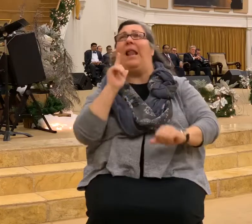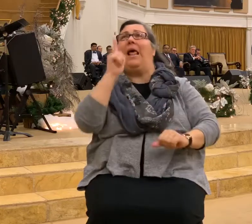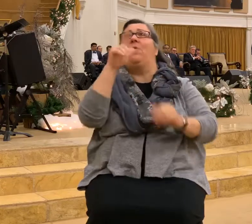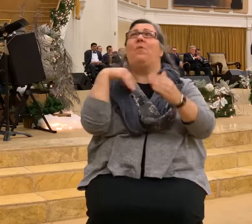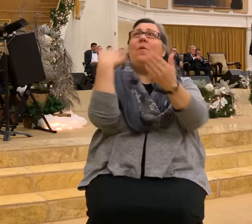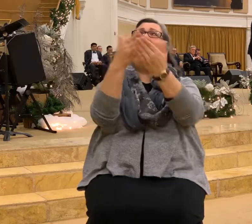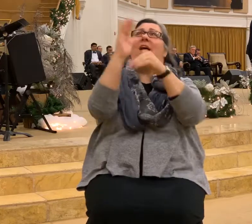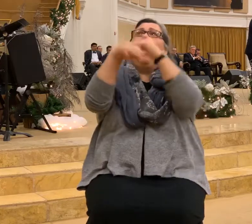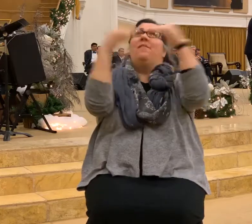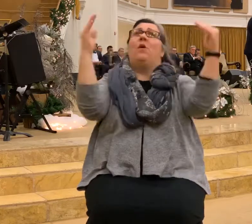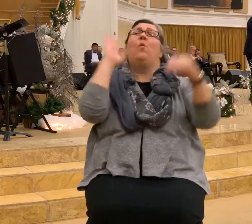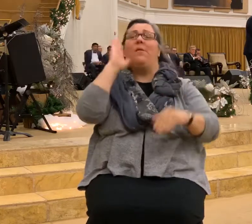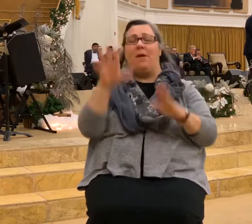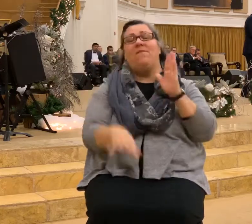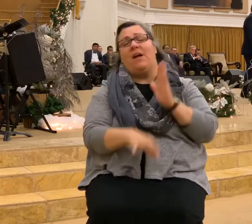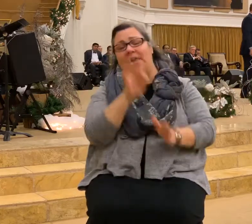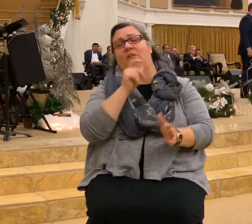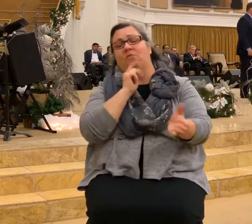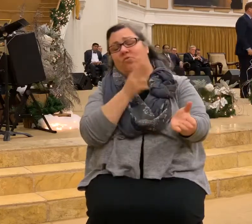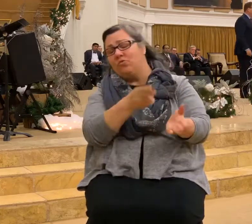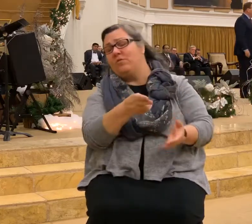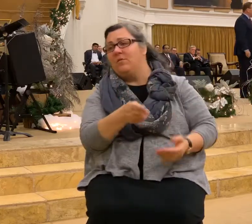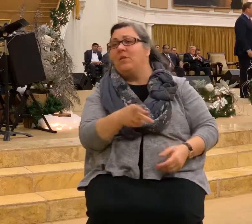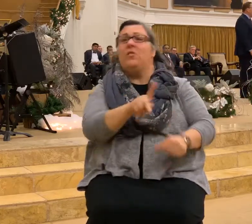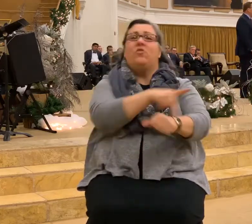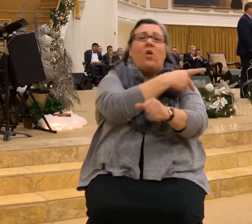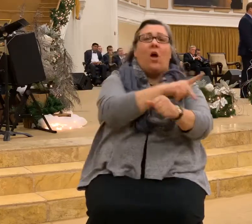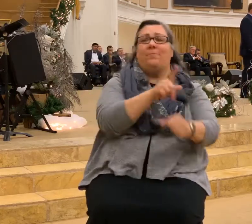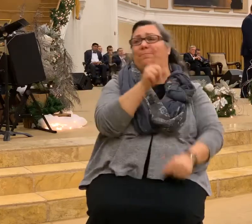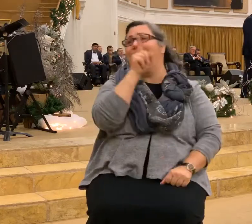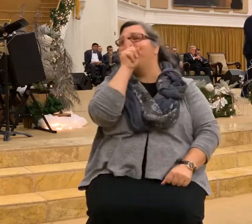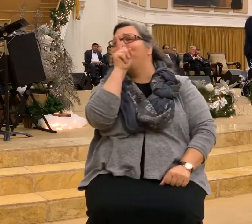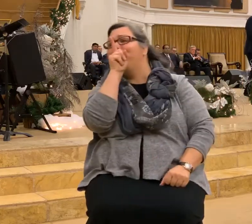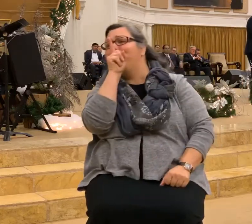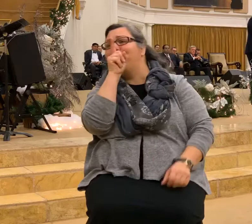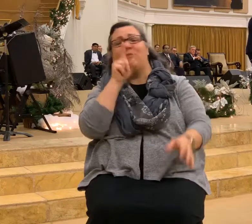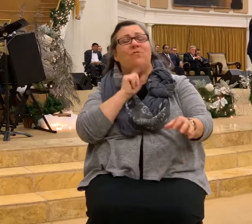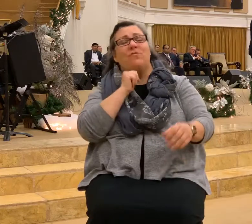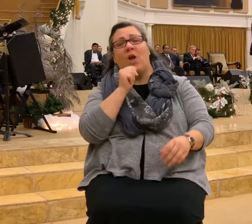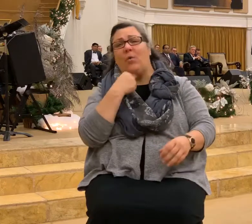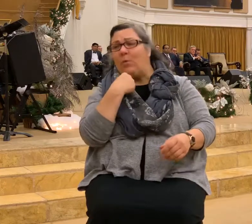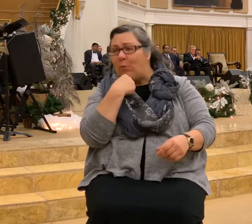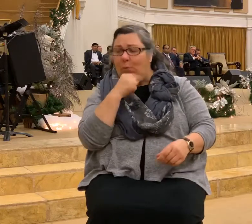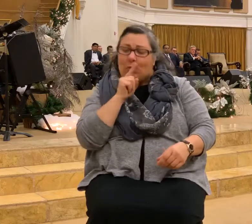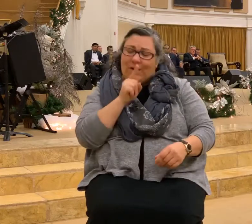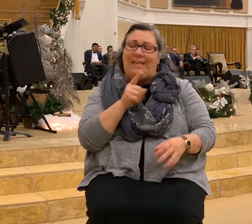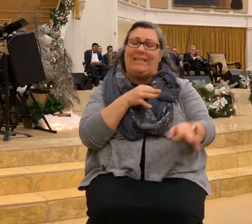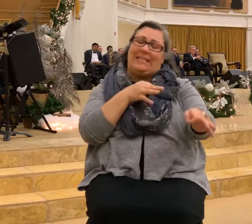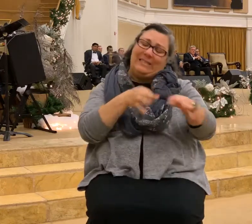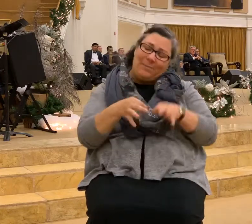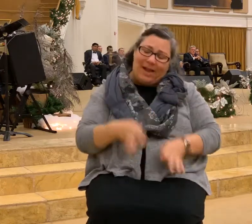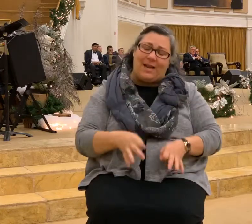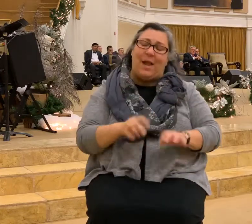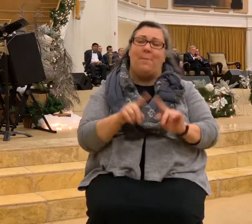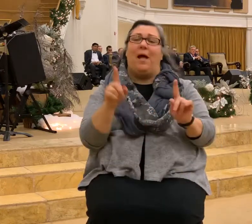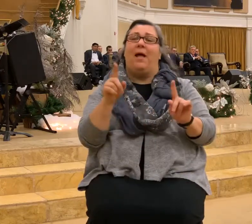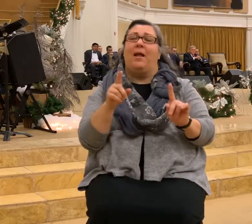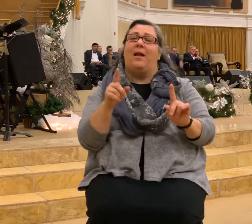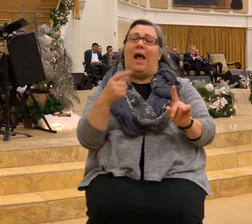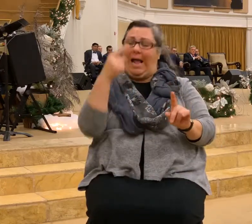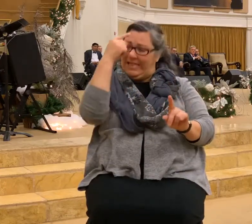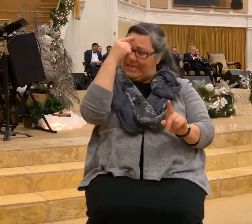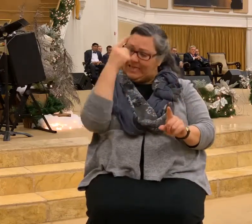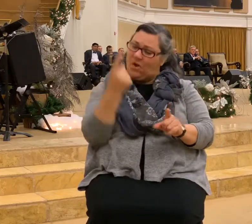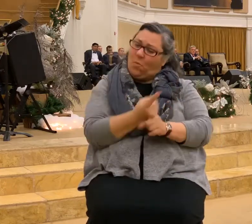psalm does not tell us, and there's really no one to ask at this point. But I think it may be